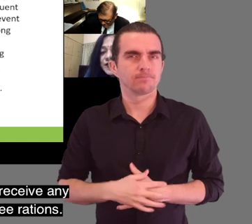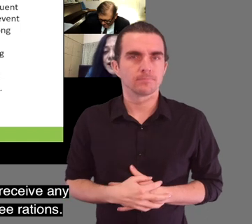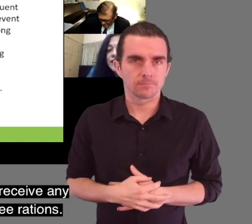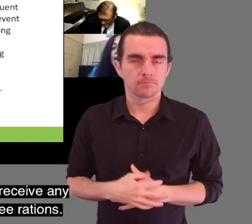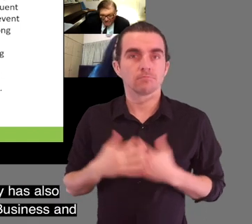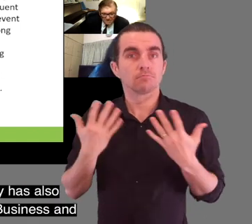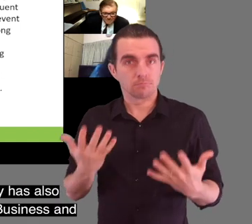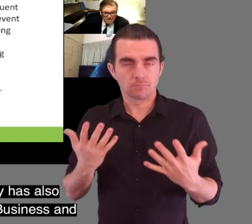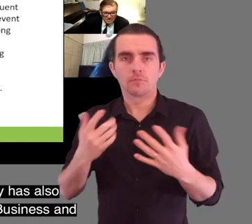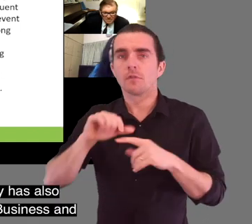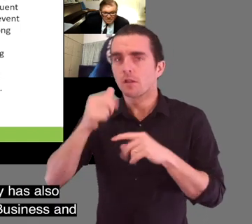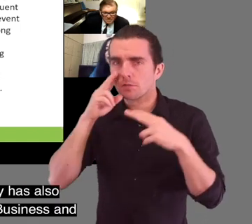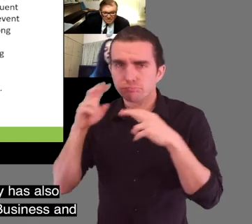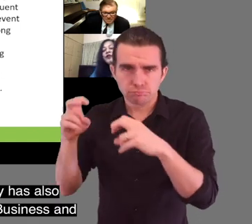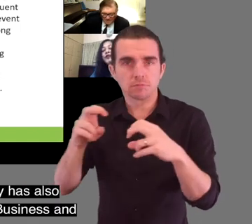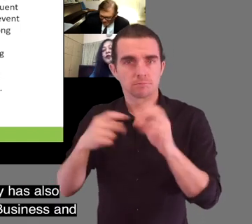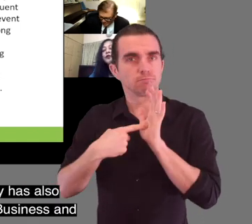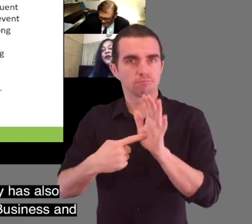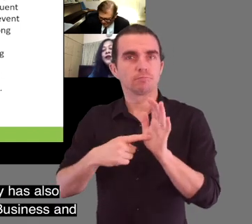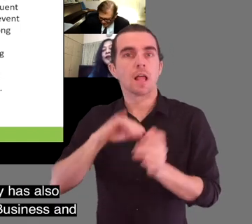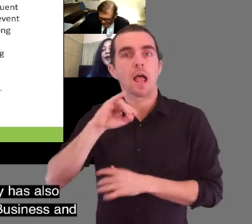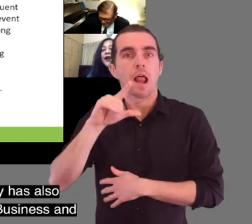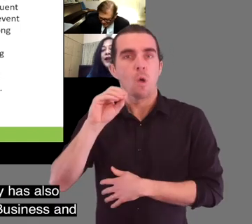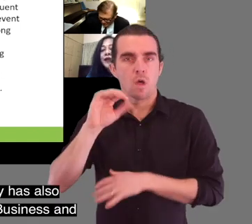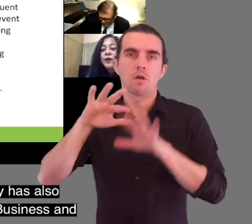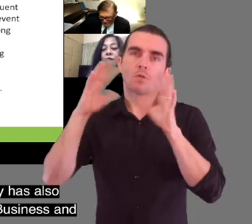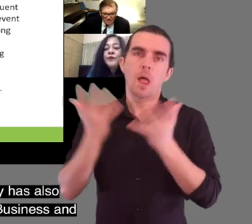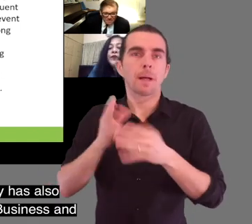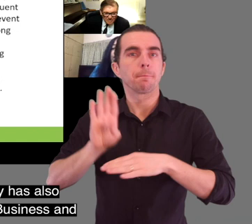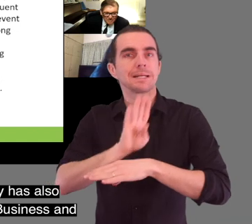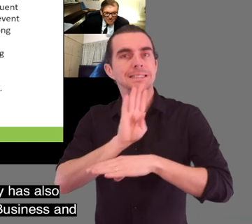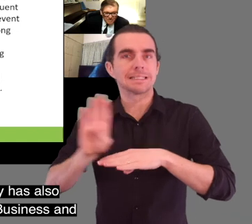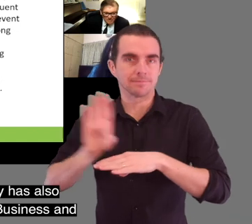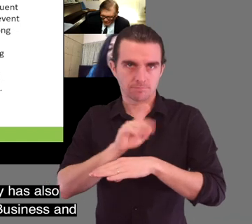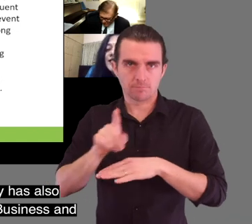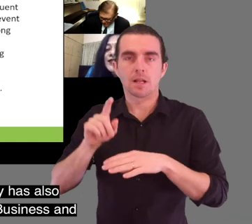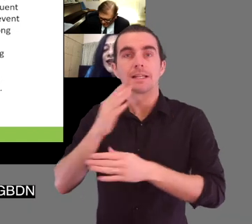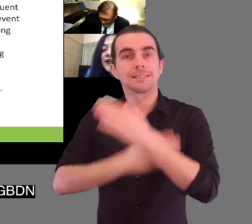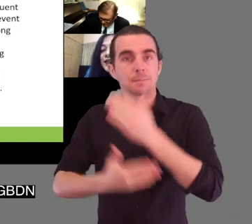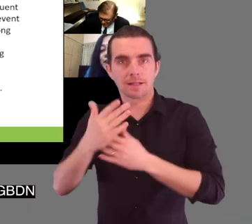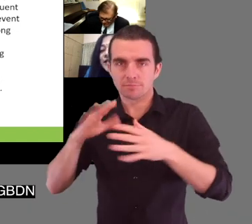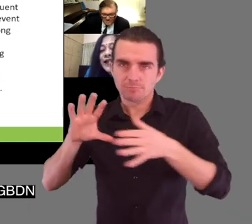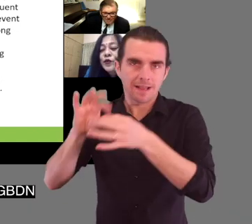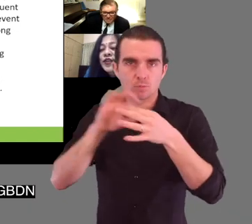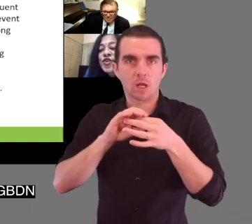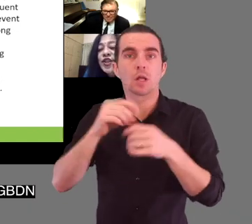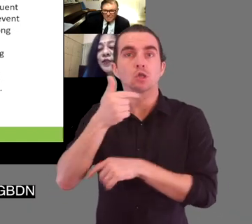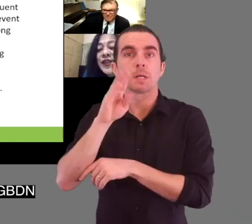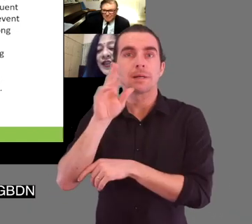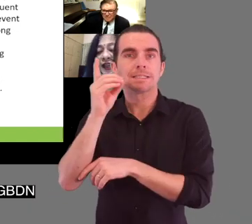rations. And similarly, another survey has also been done by ILO, Global Business and Disability